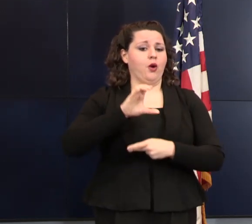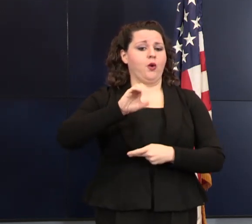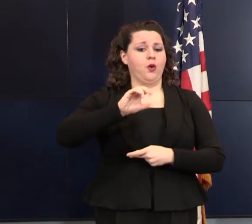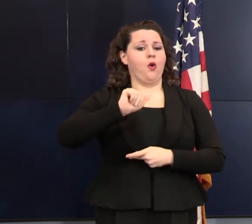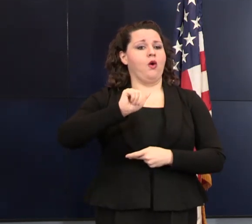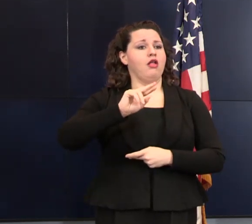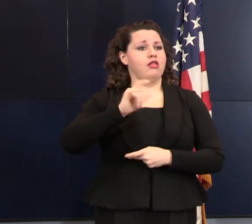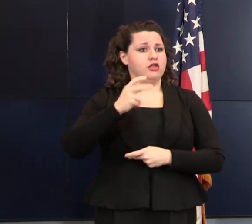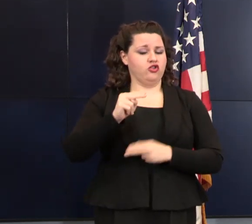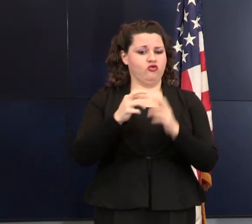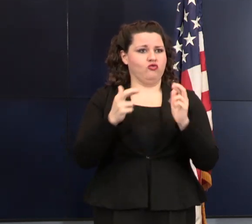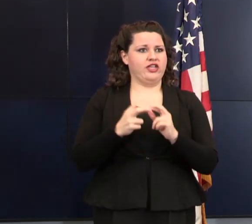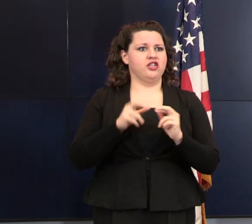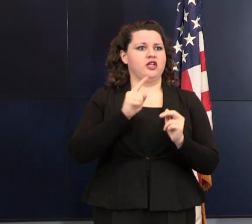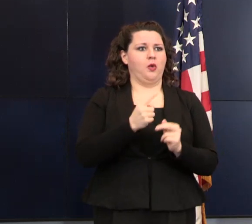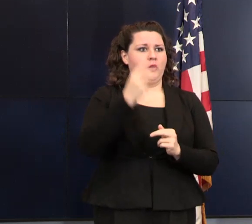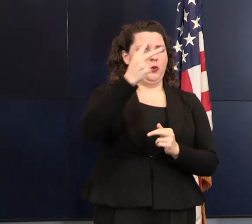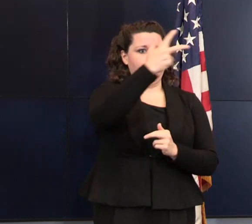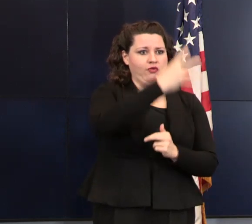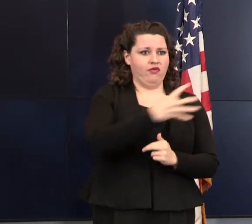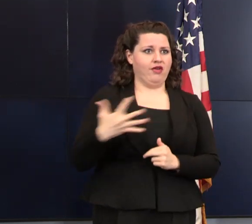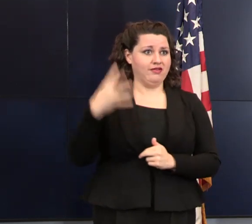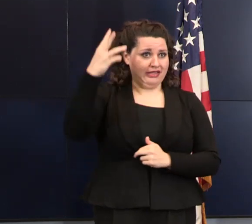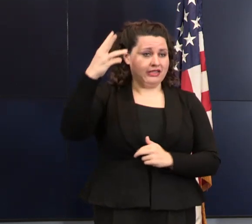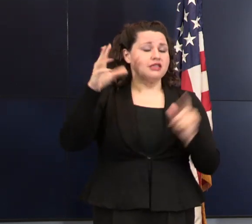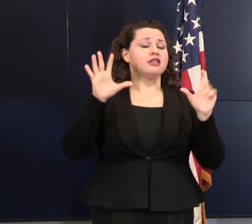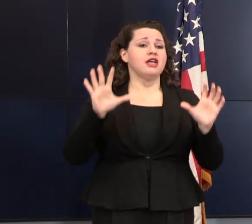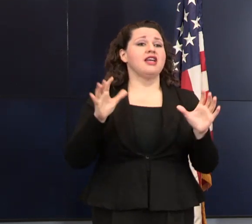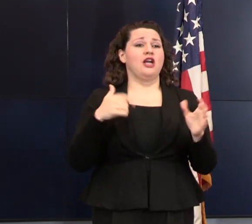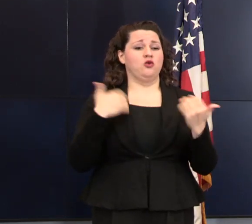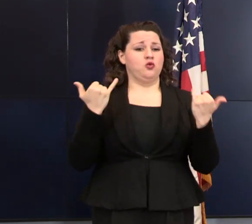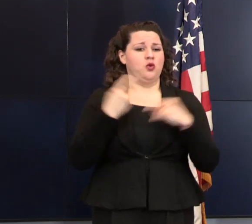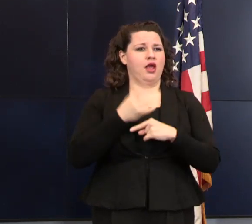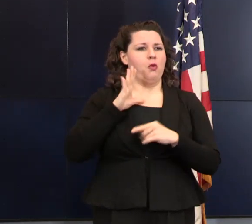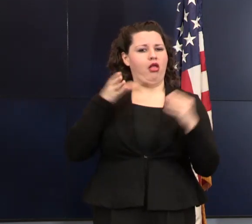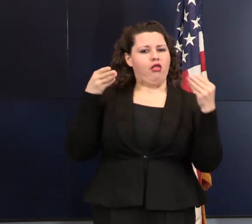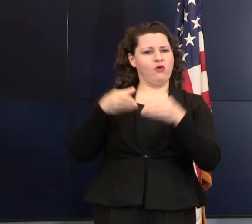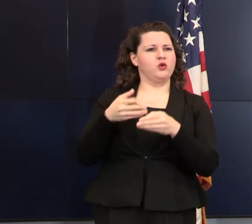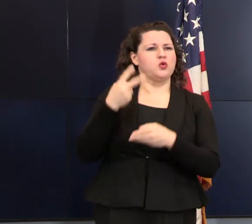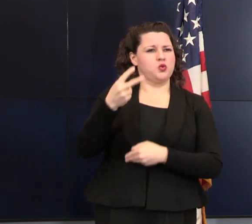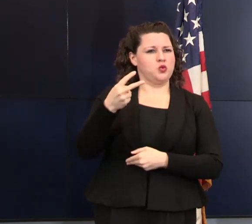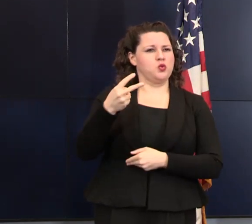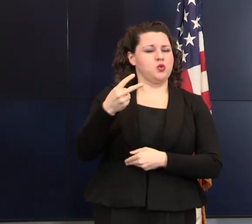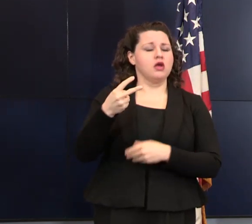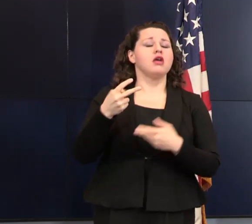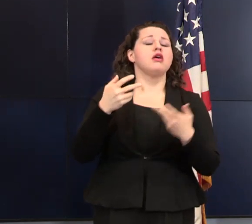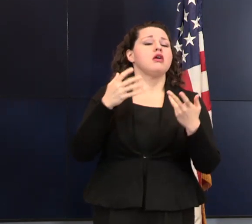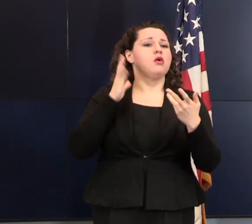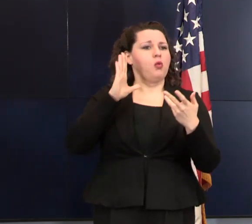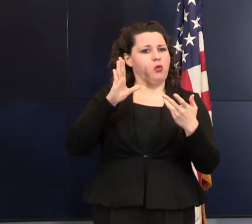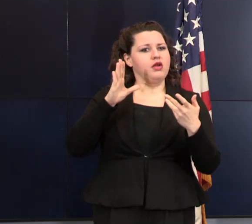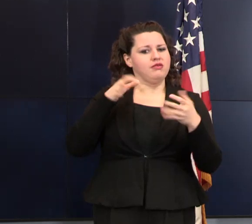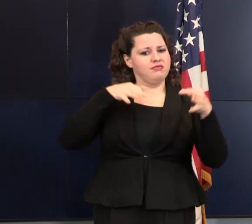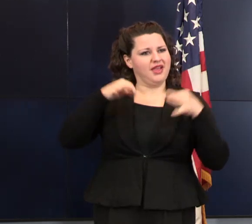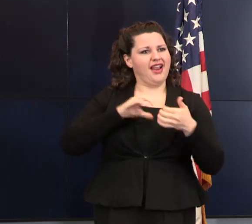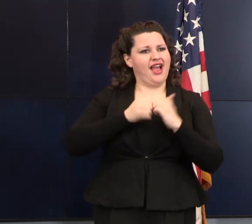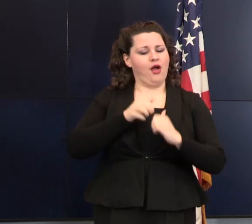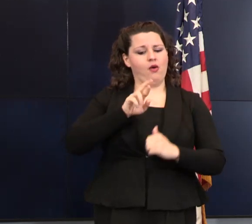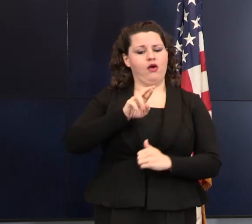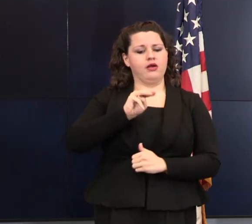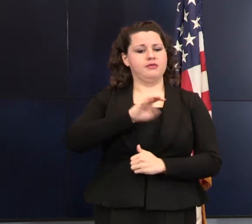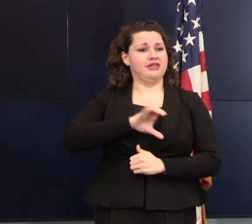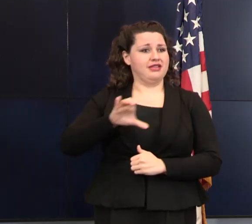coalition regions. And today, I want to take a closer look at two of those regions and explain how the RMCCs